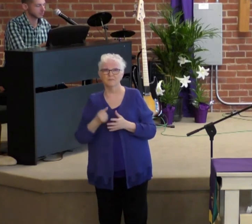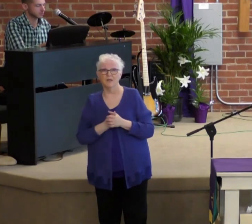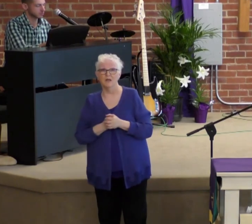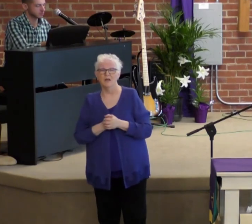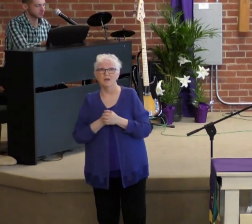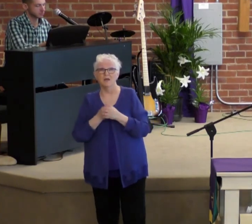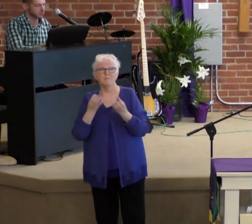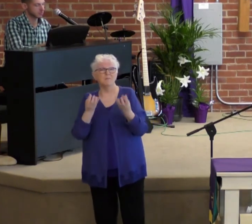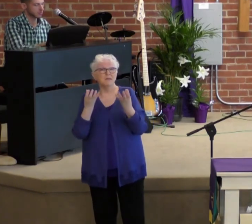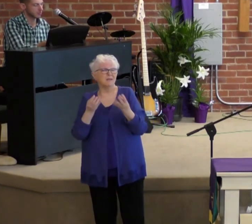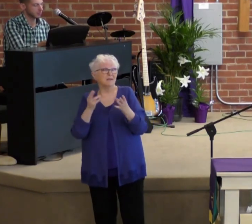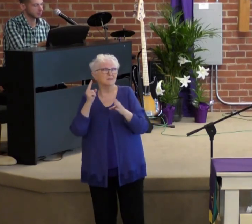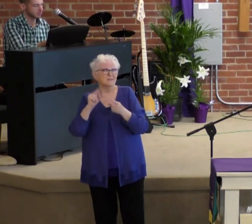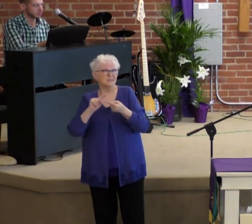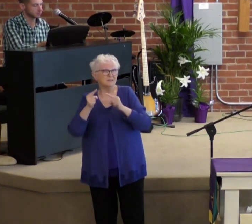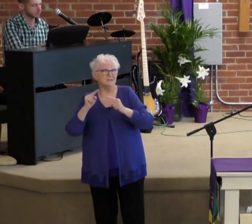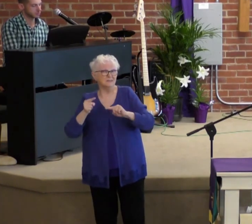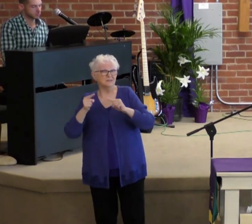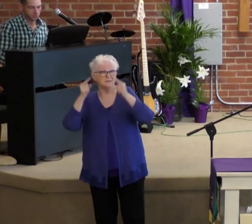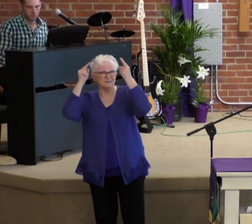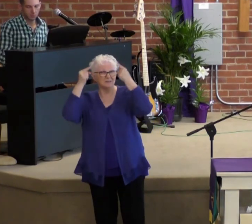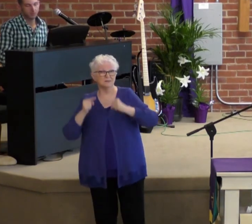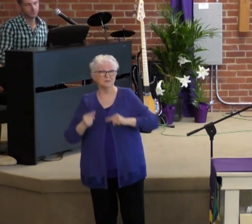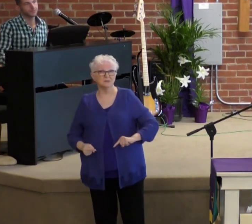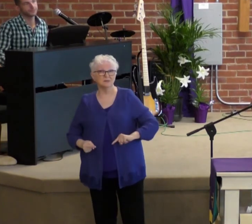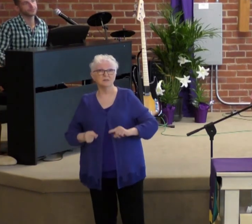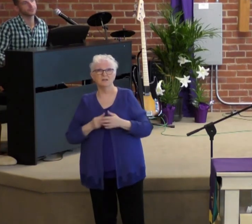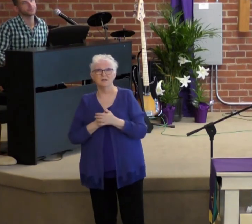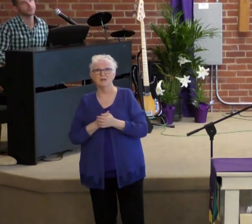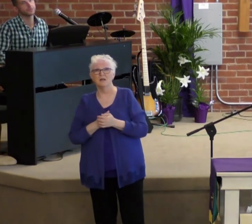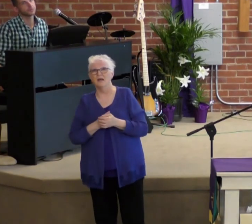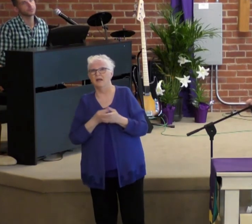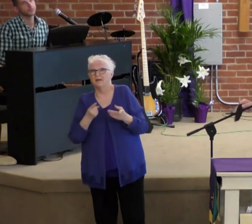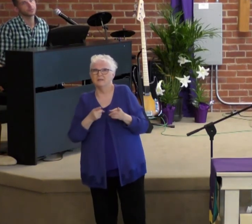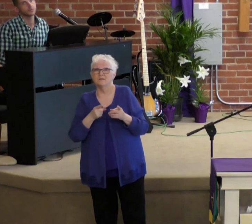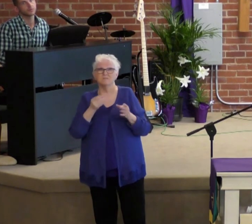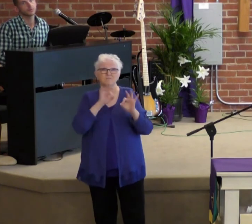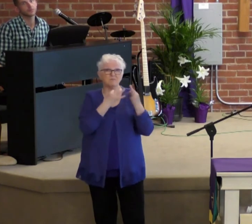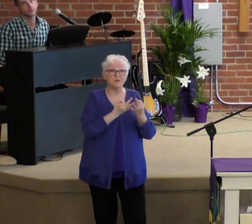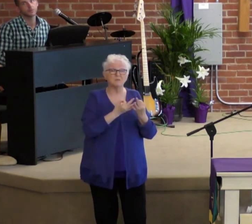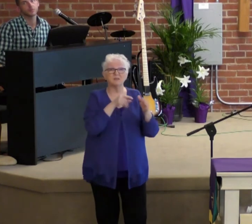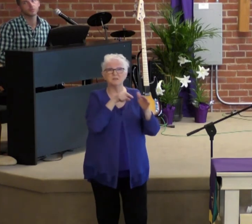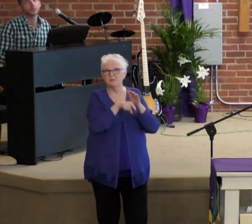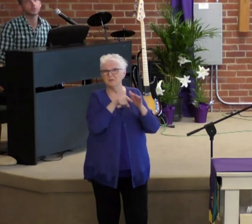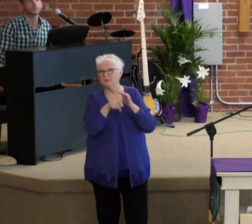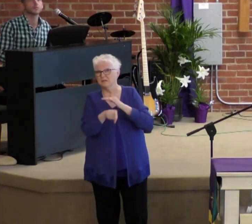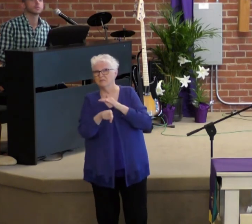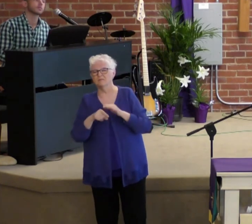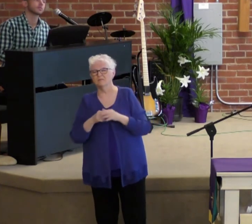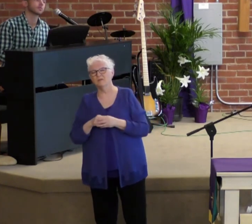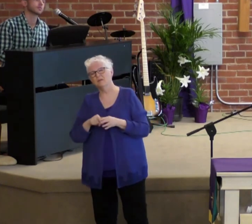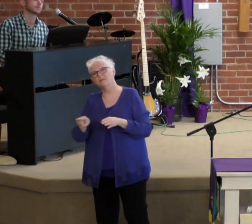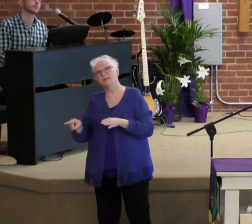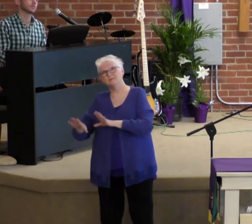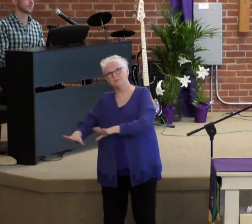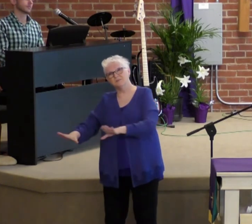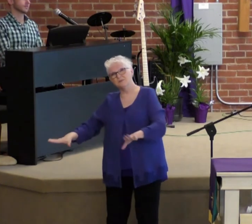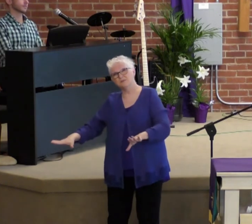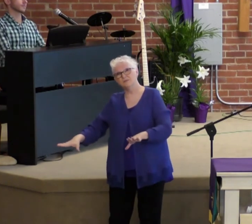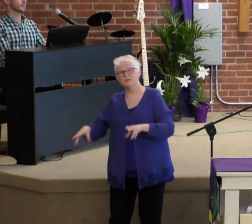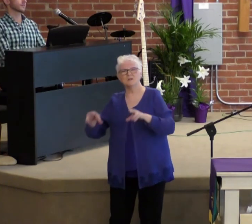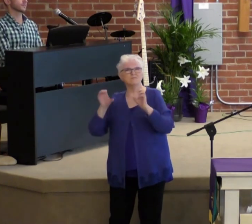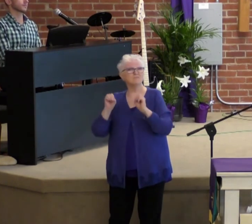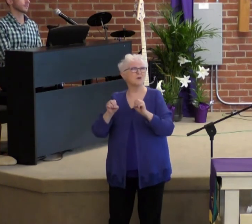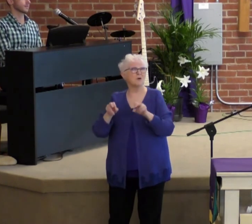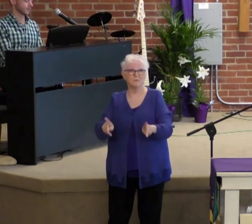have taken place where many of their families have been murdered. These are children who would not have any chance in the